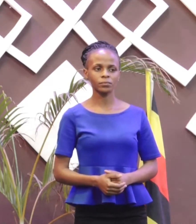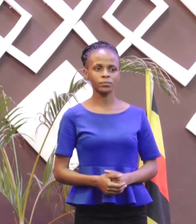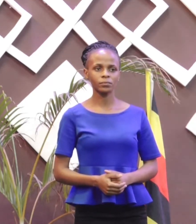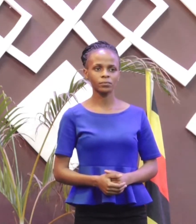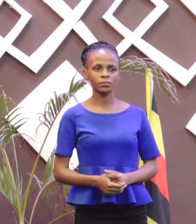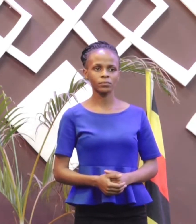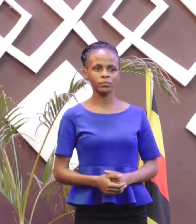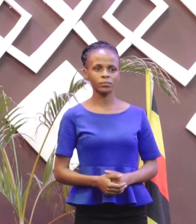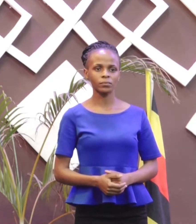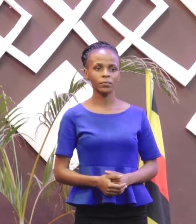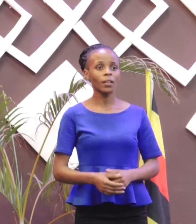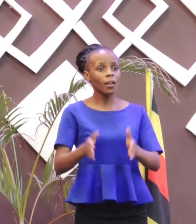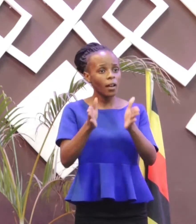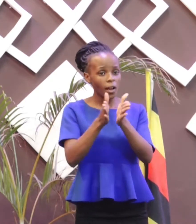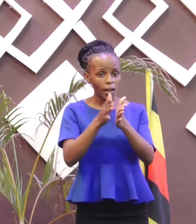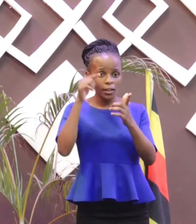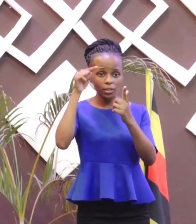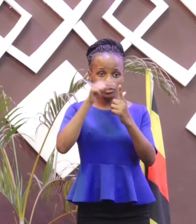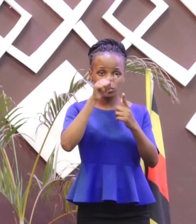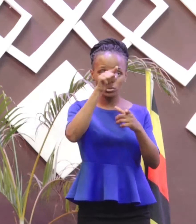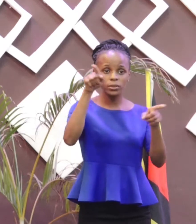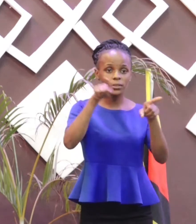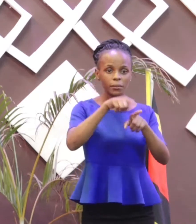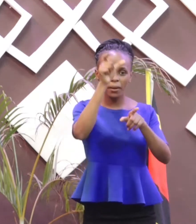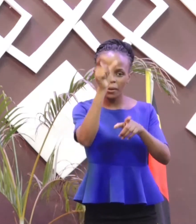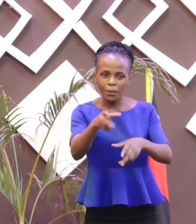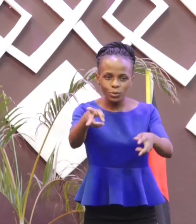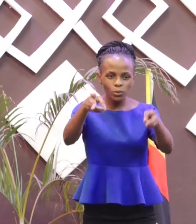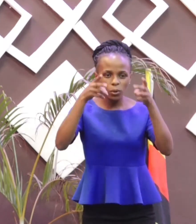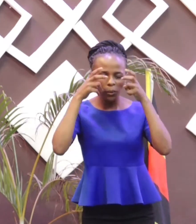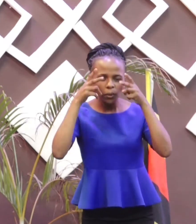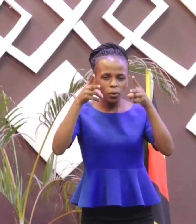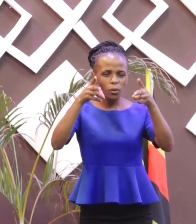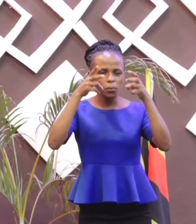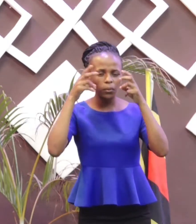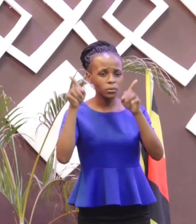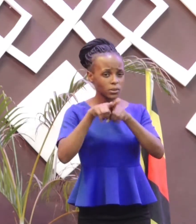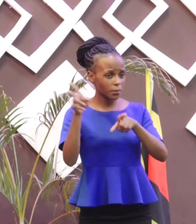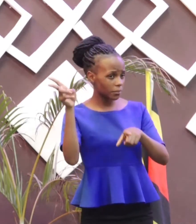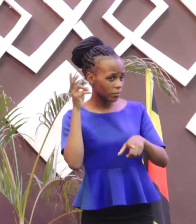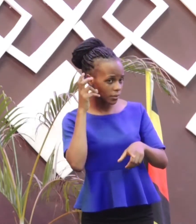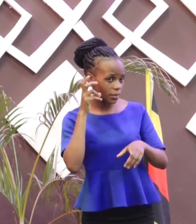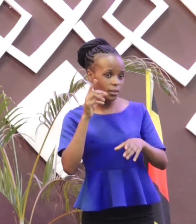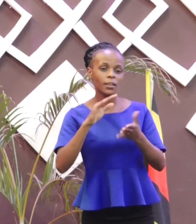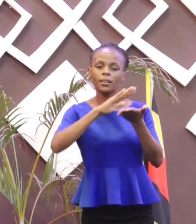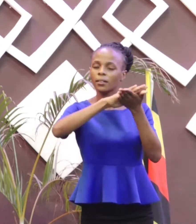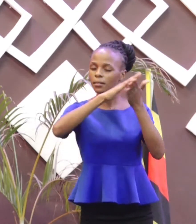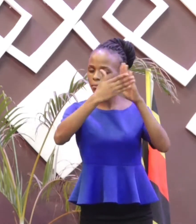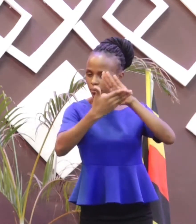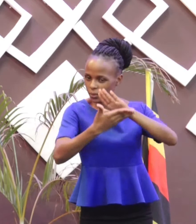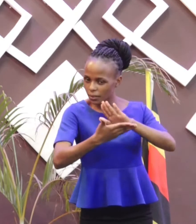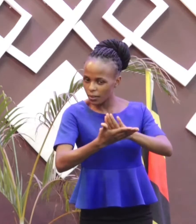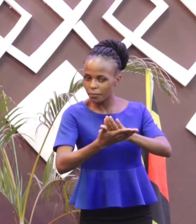olw'omulimu ogw'okuweereza. And to you as a listener, ate eri ggwe atuuliriza, it becomes